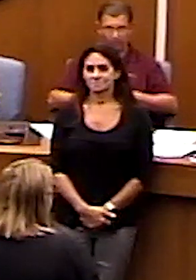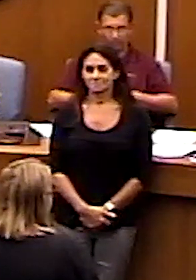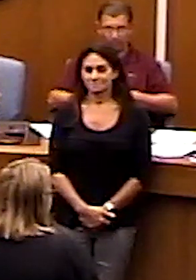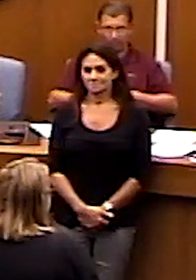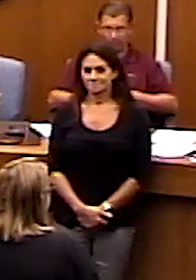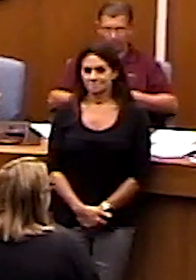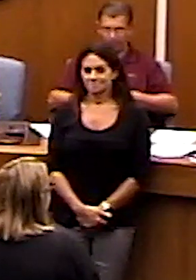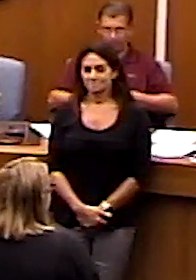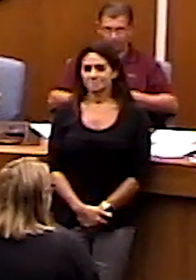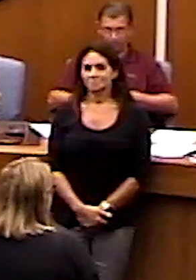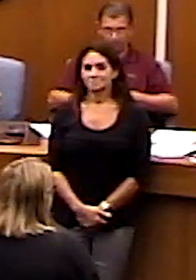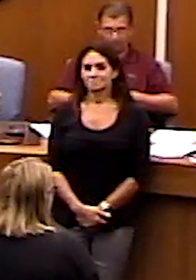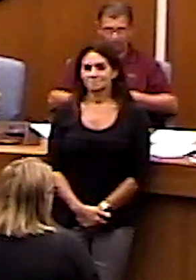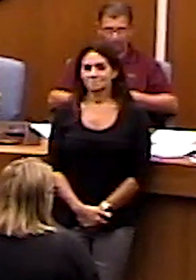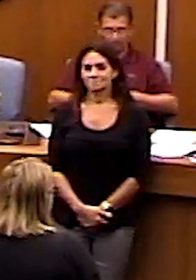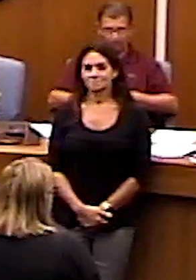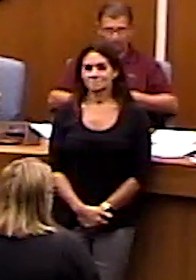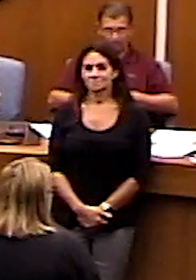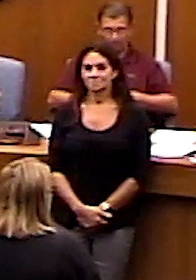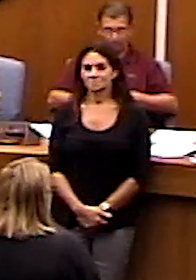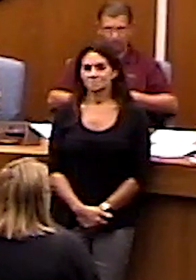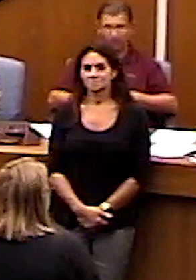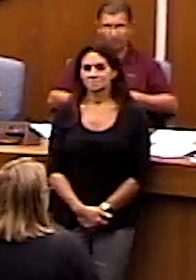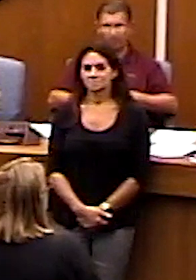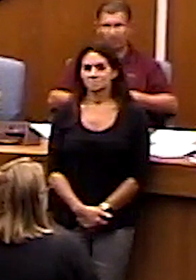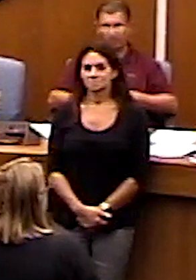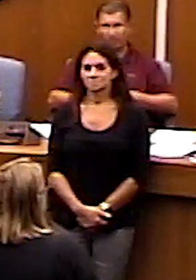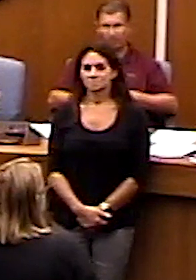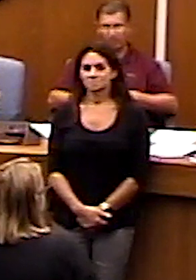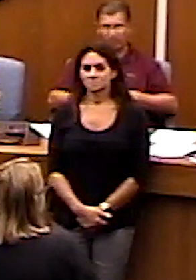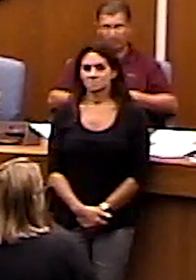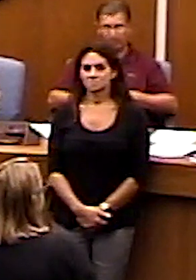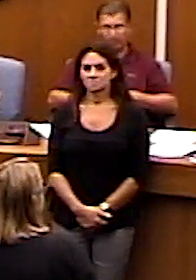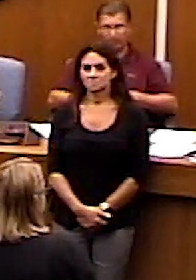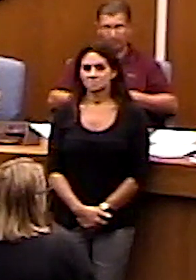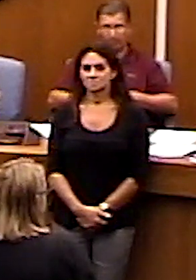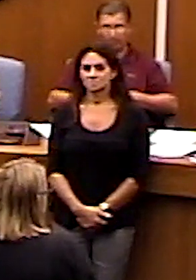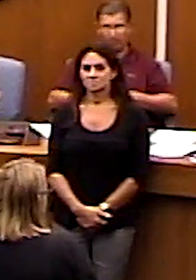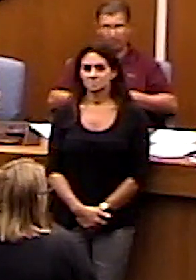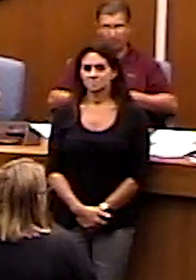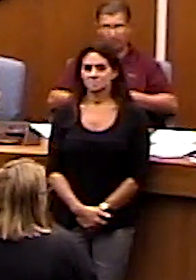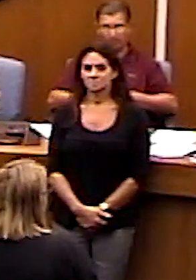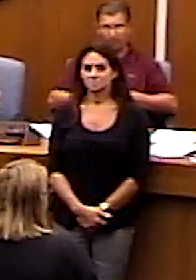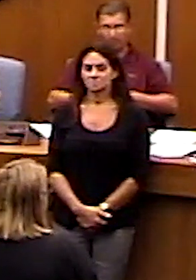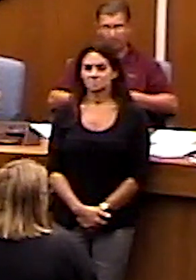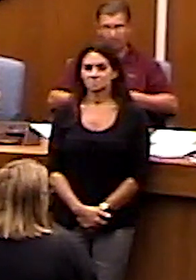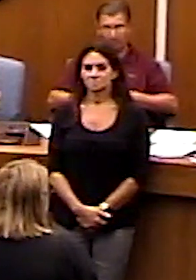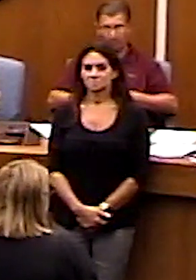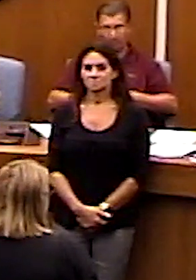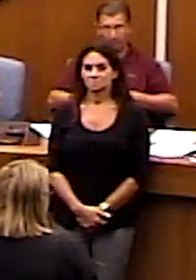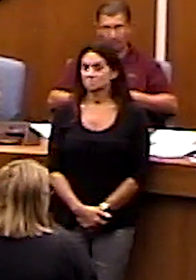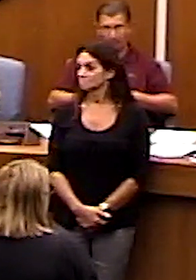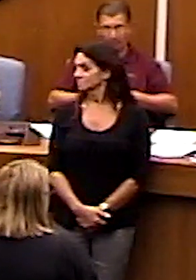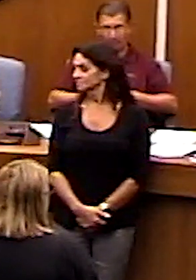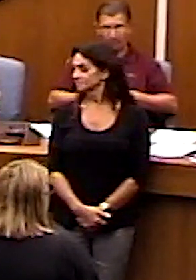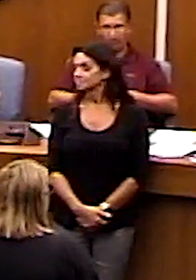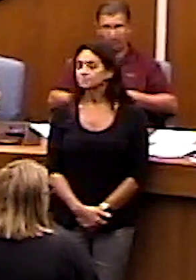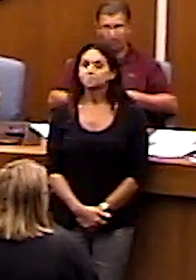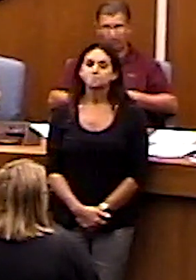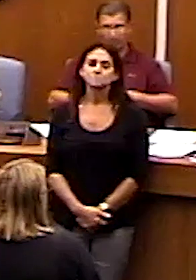local government, Title III, public accommodation. If an individual under qualified